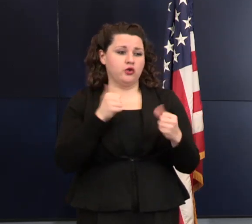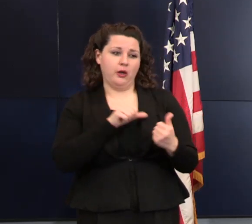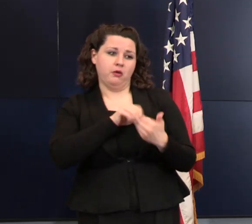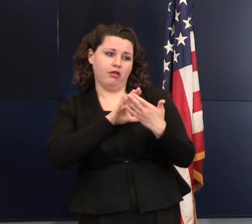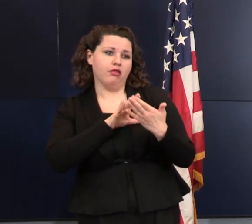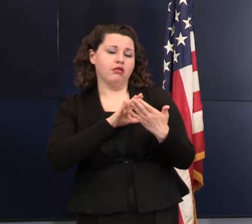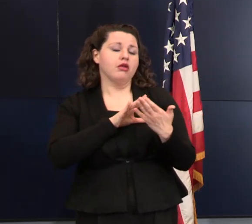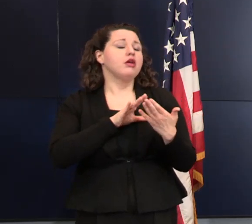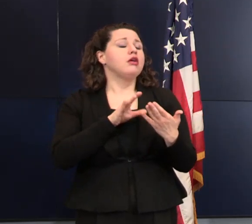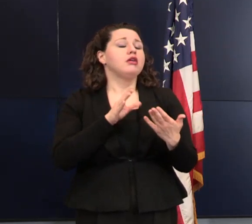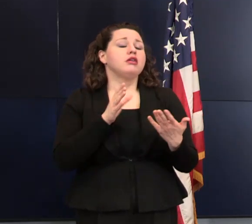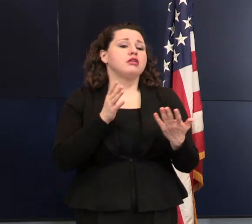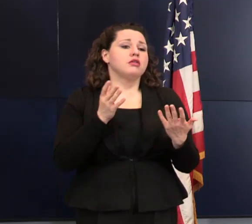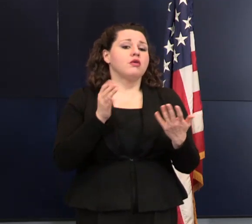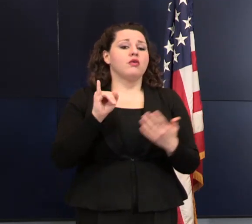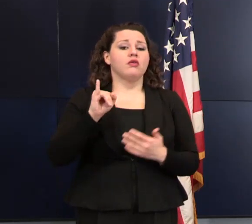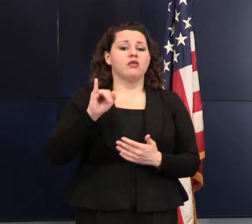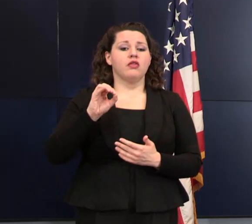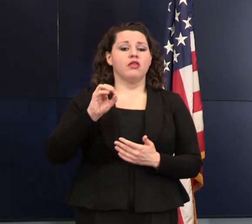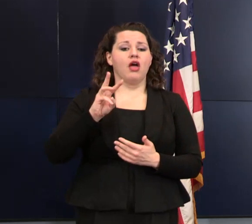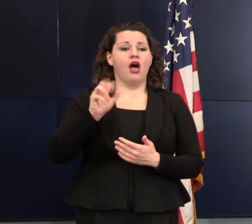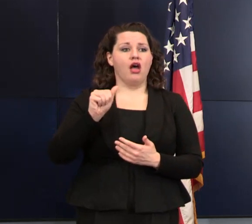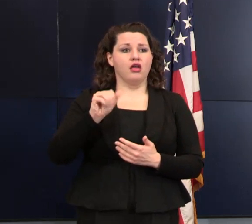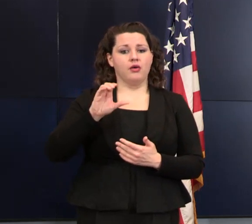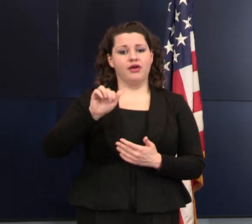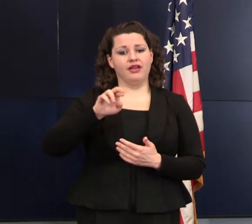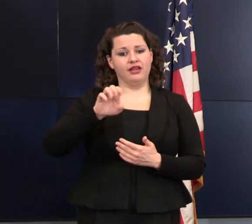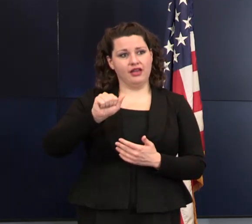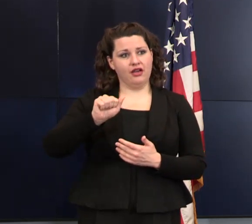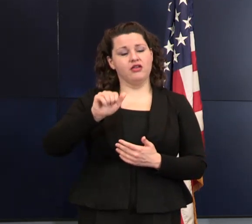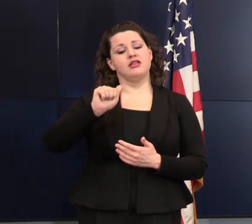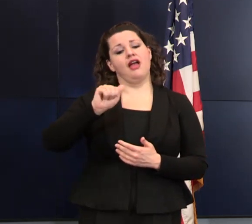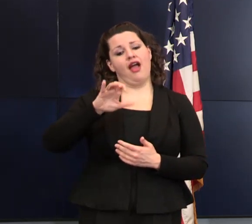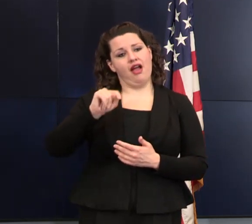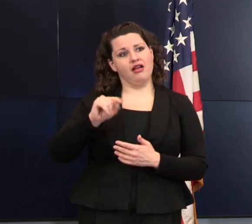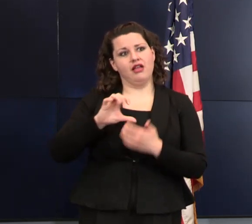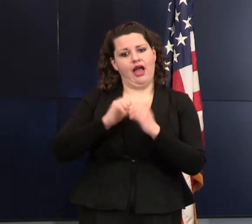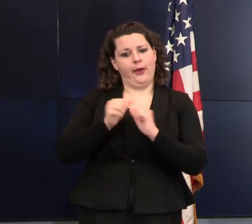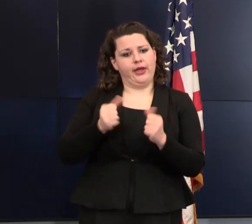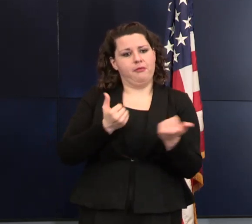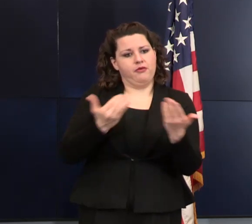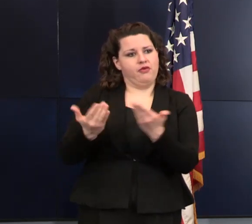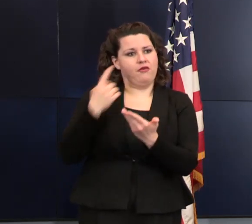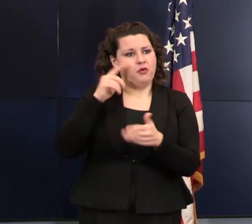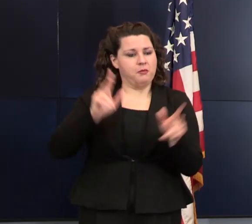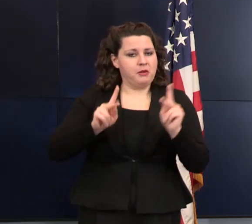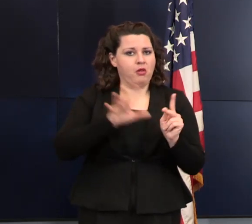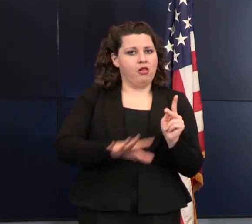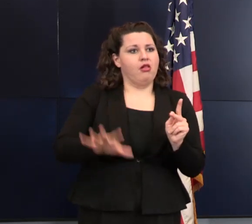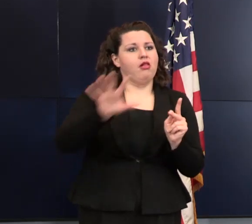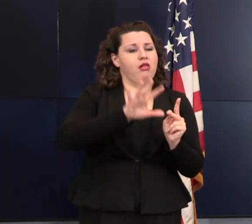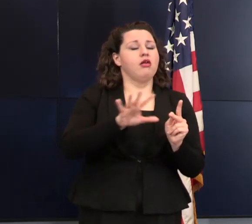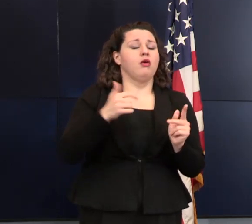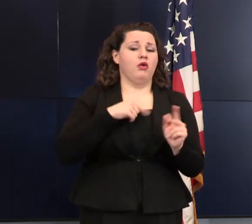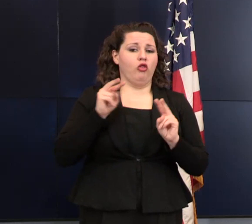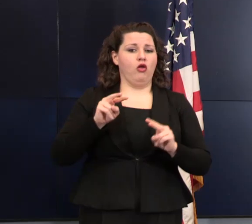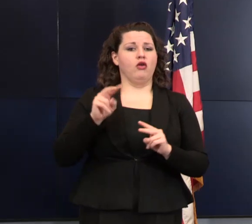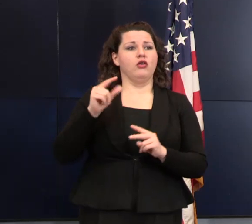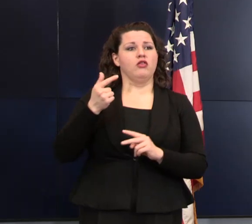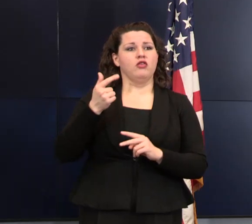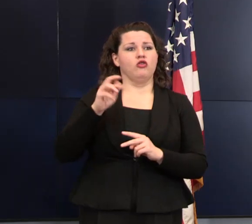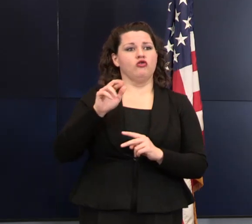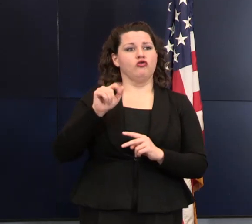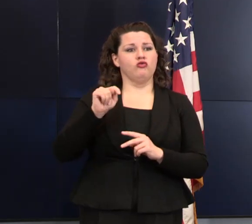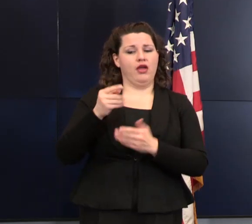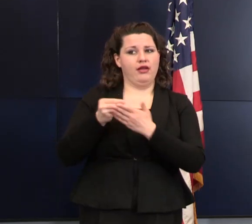the Iowa CARES Act can provide for Iowans and for businesses across the state. We'll look at the grant program, which is kind of a